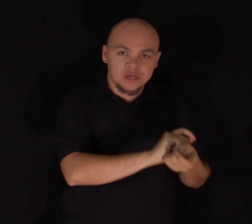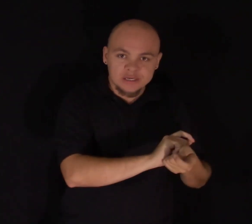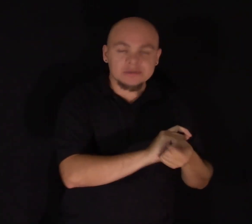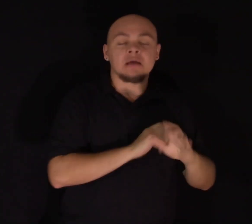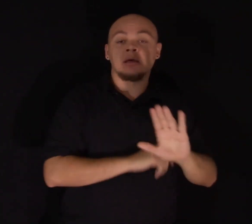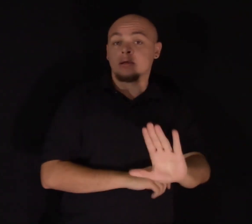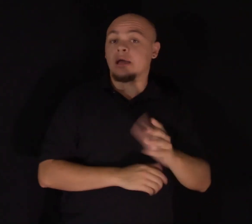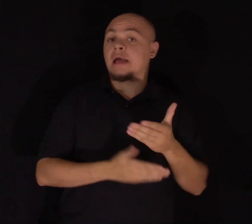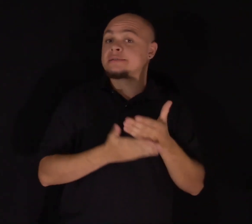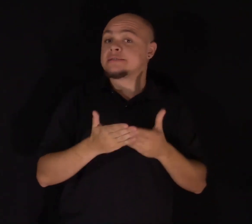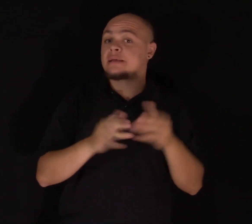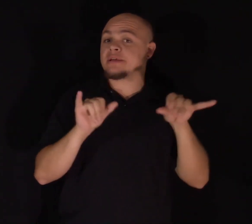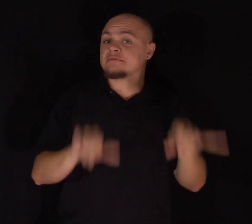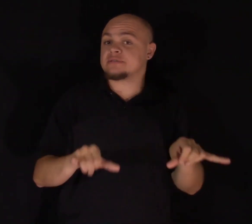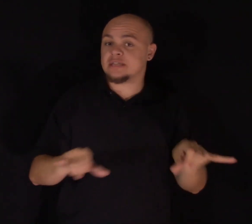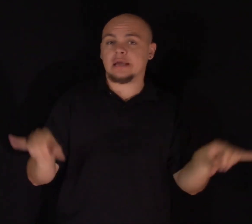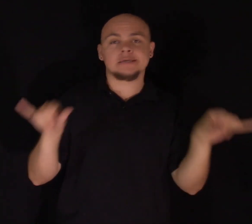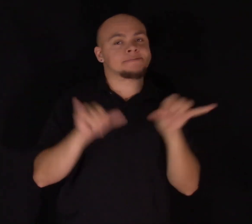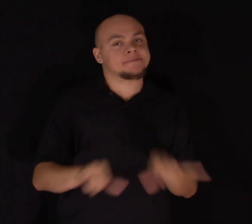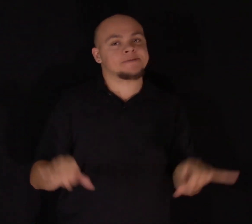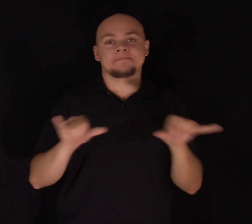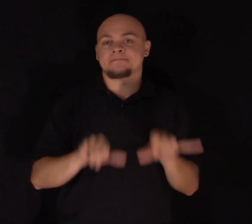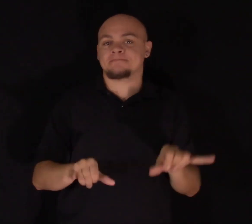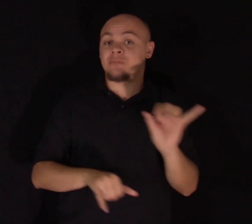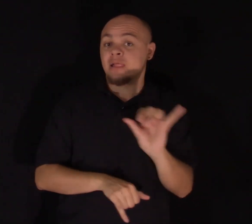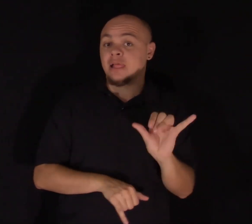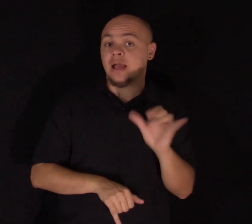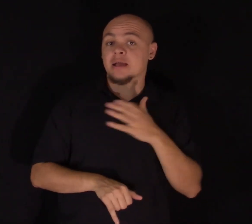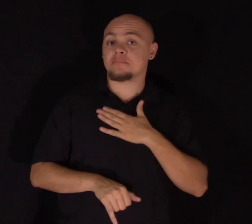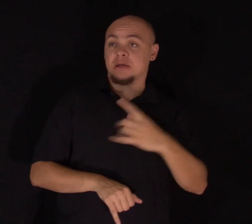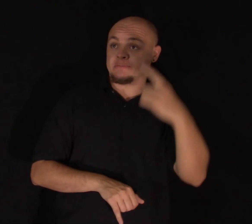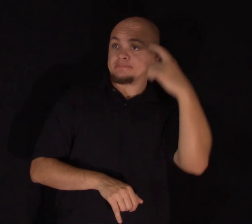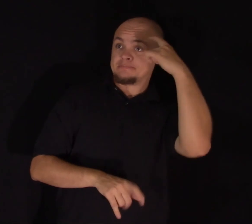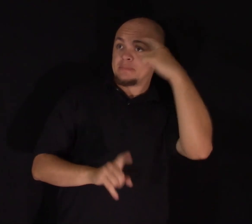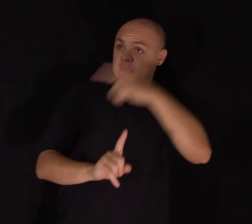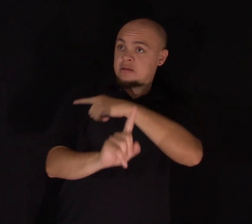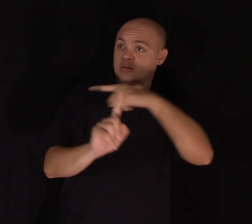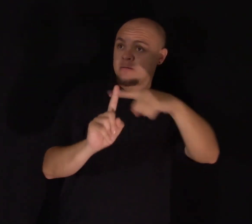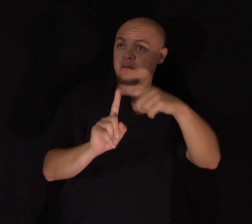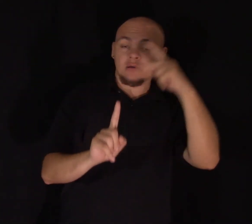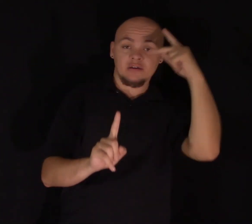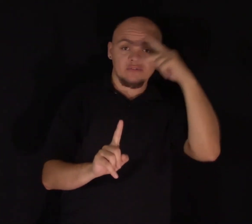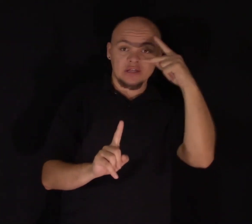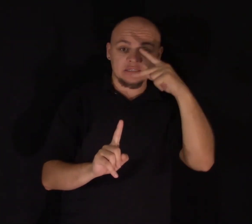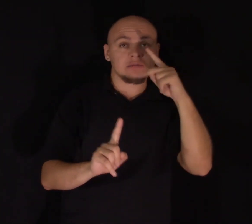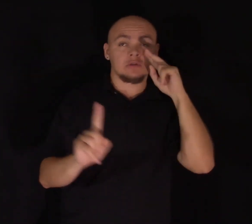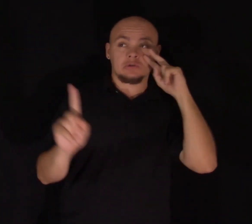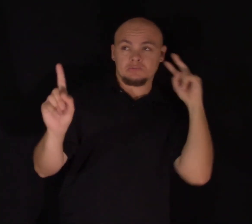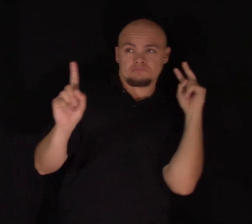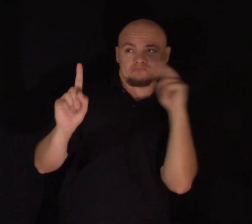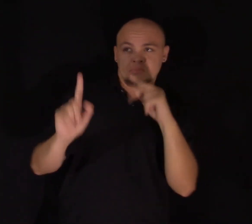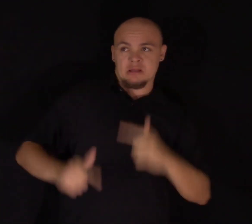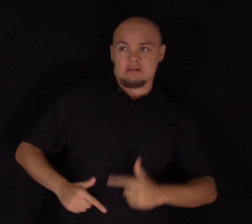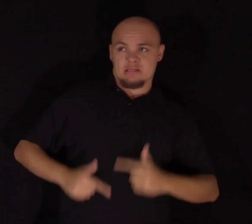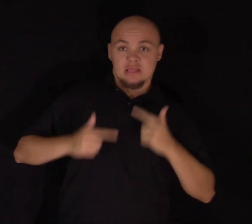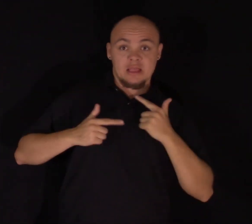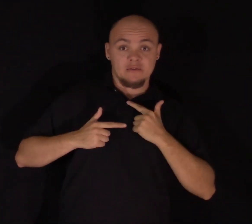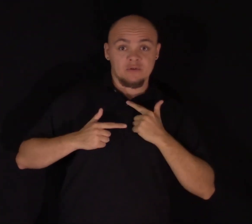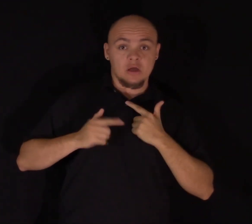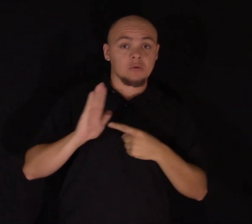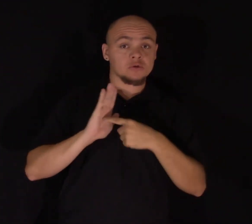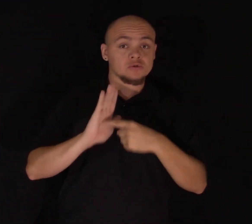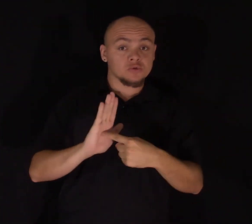things have stayed the same throughout that time, like my mentality and philosophy towards life. So I would like to show